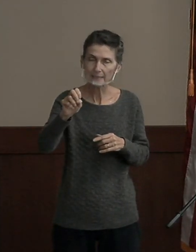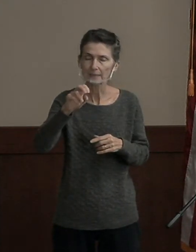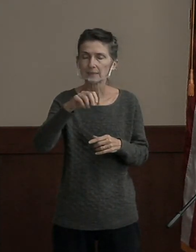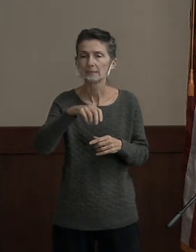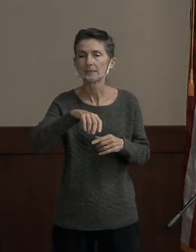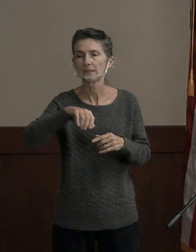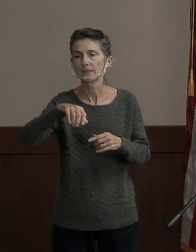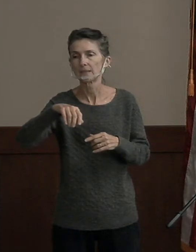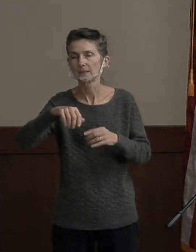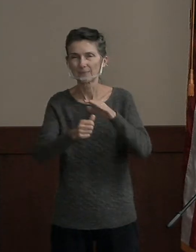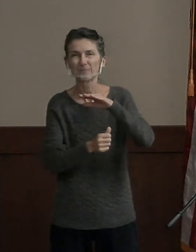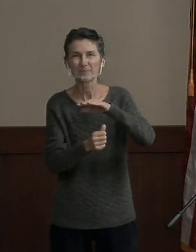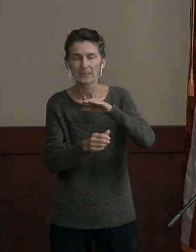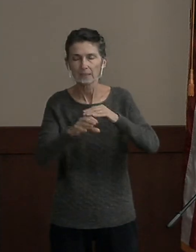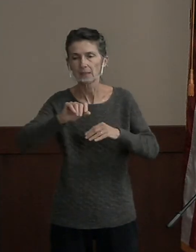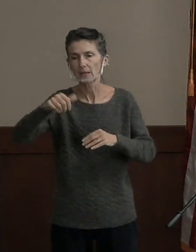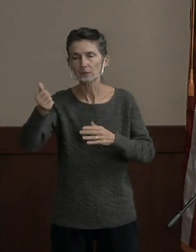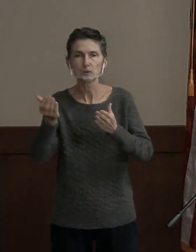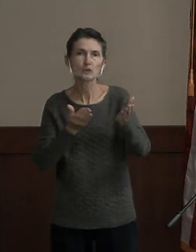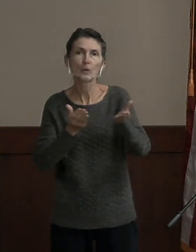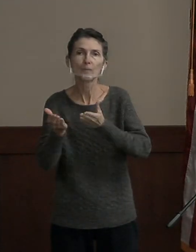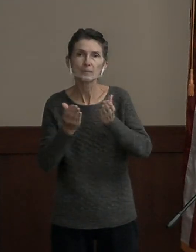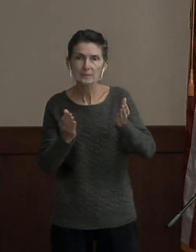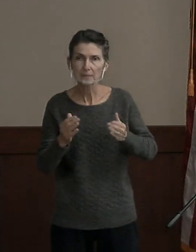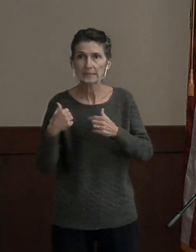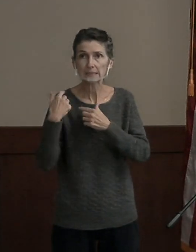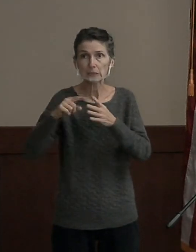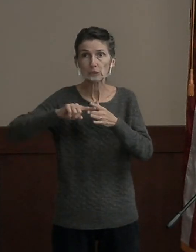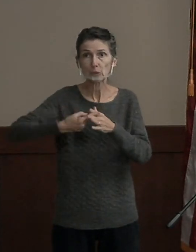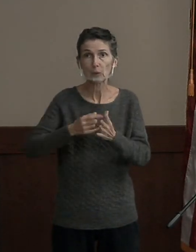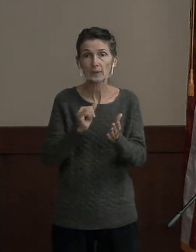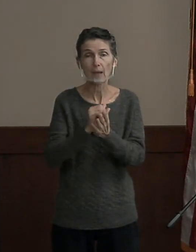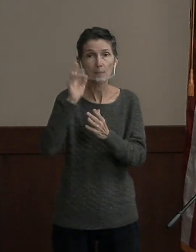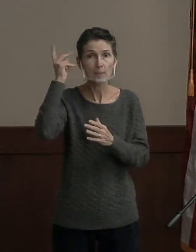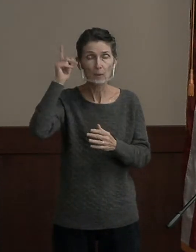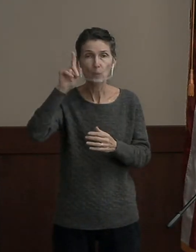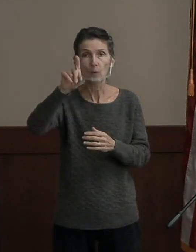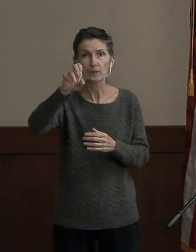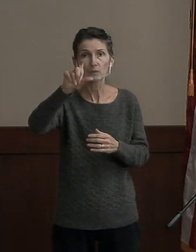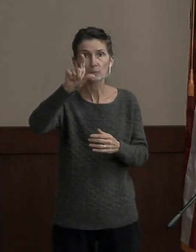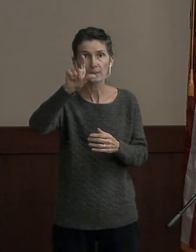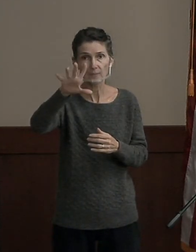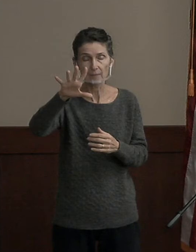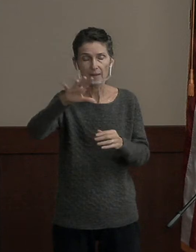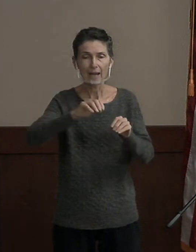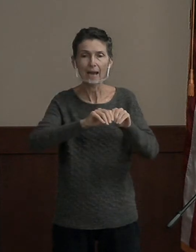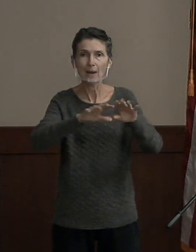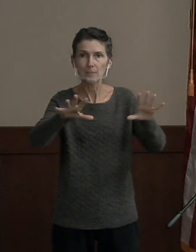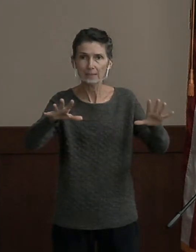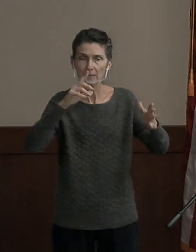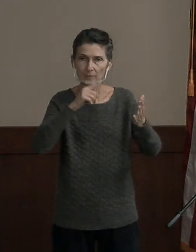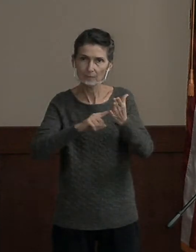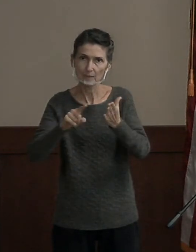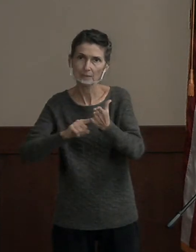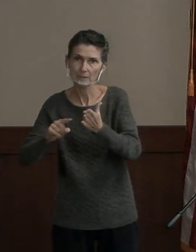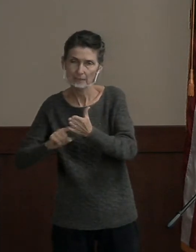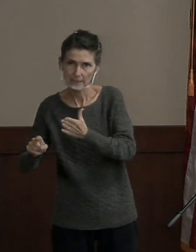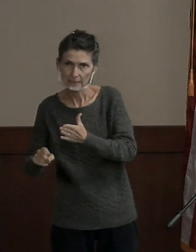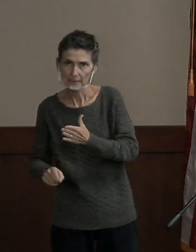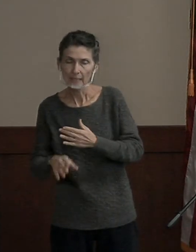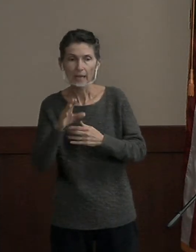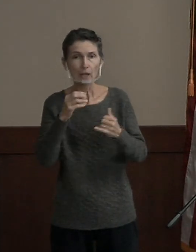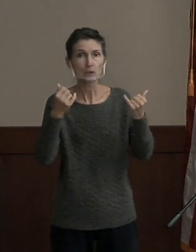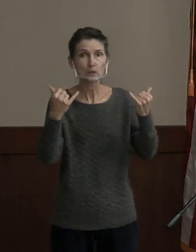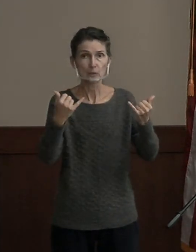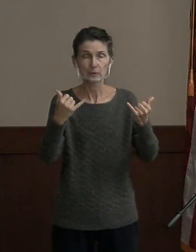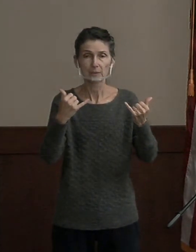services. There have also been, since the start of the pandemic, 125 outbreaks investigated, and